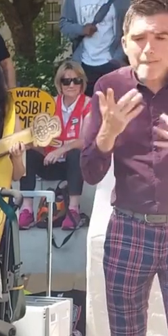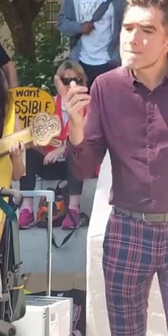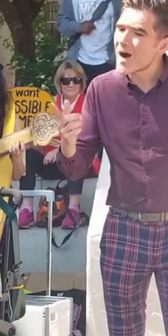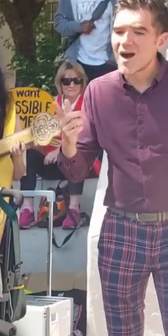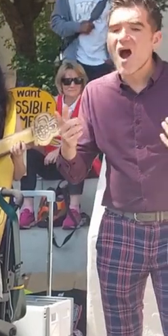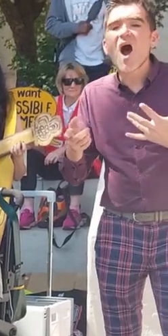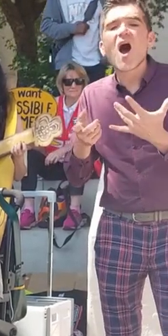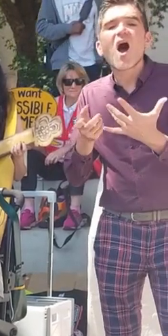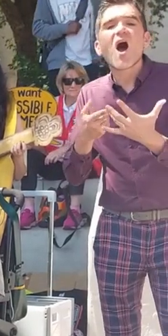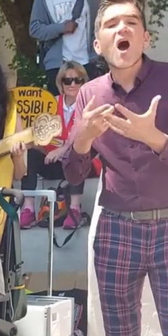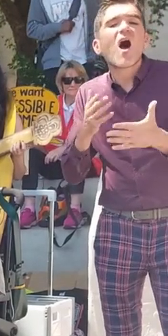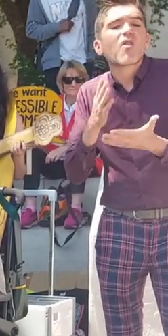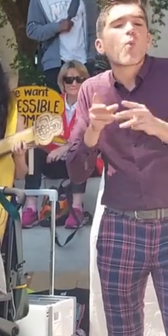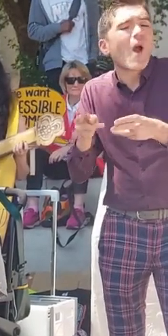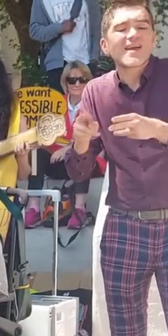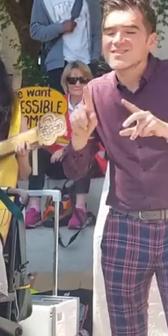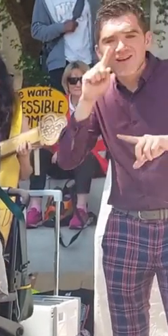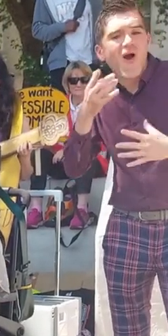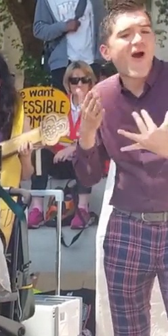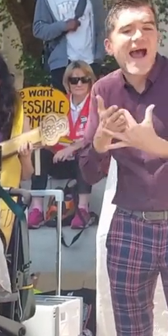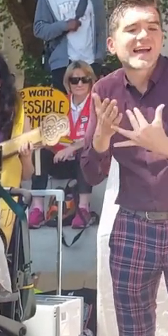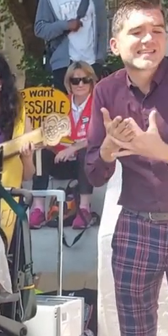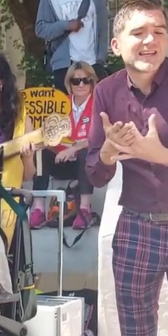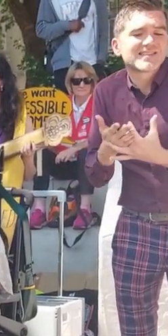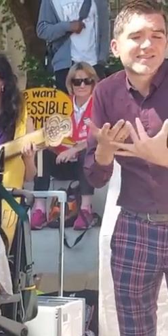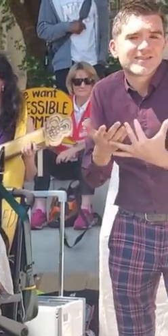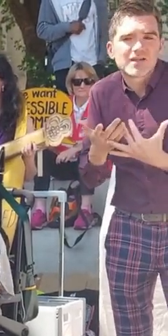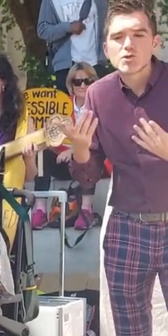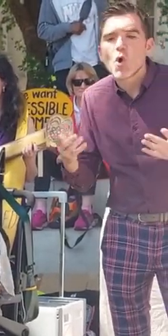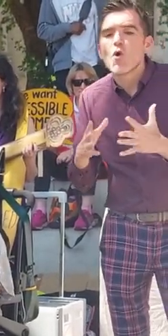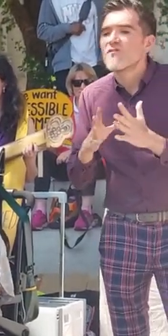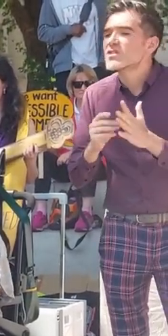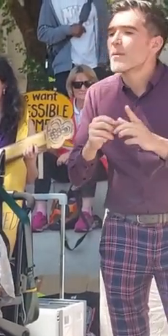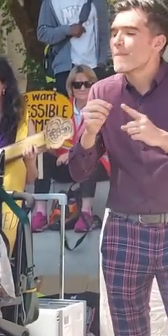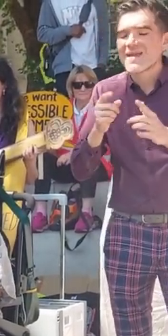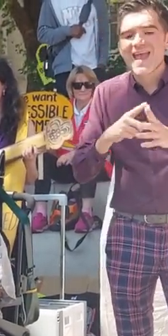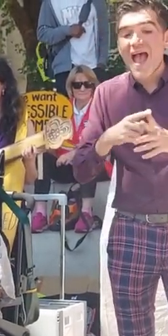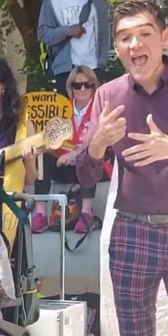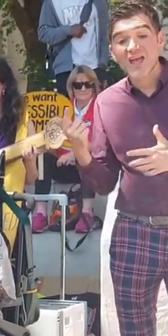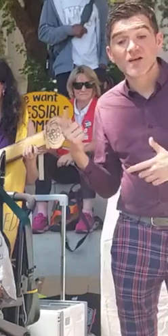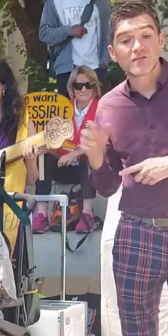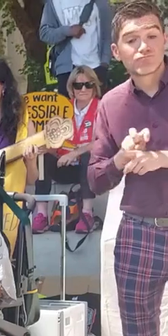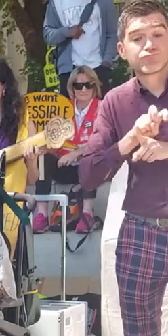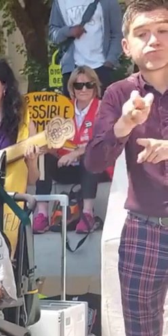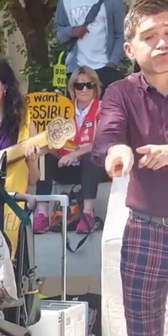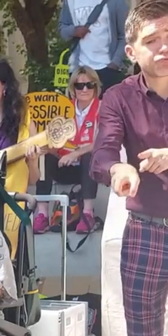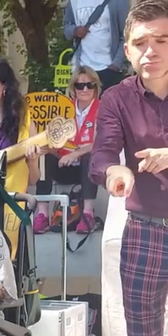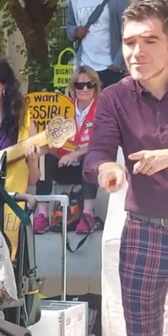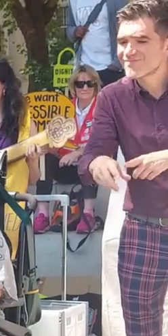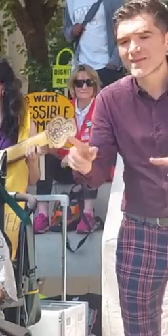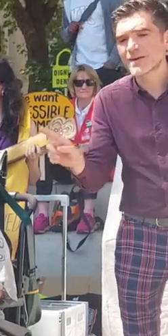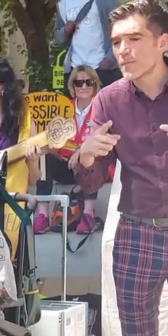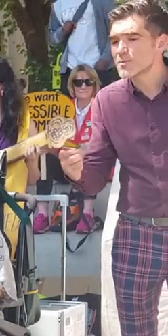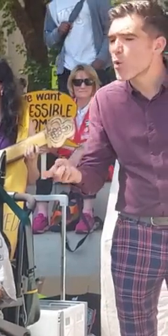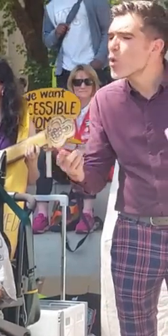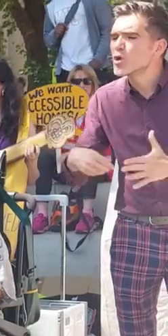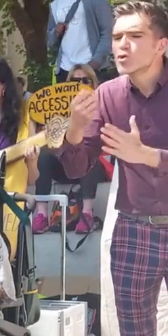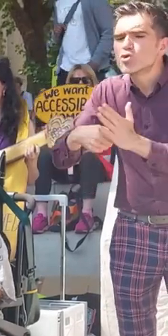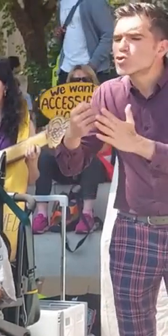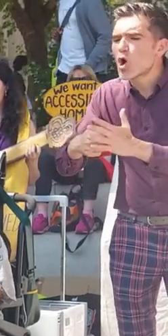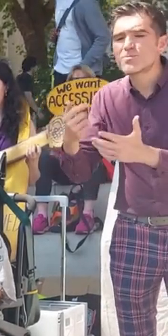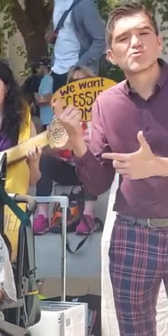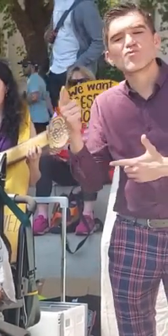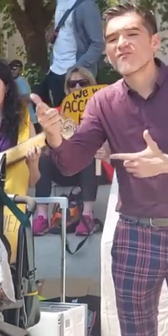in many other significant ways, such as for my PAs to travel there and the distance to shops and public transport